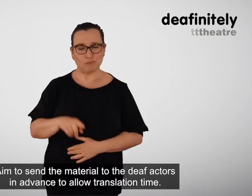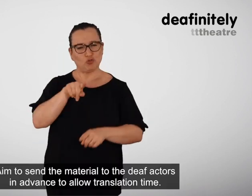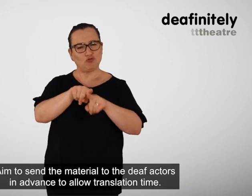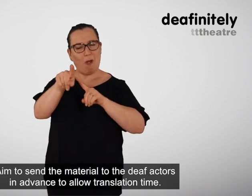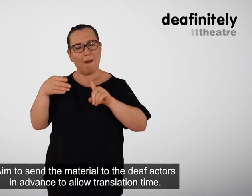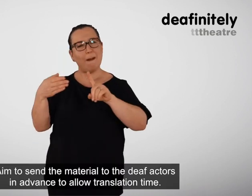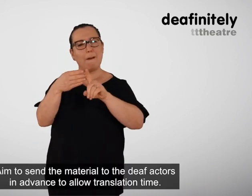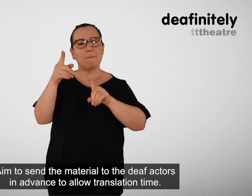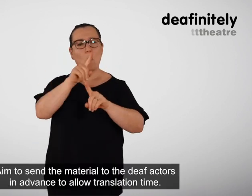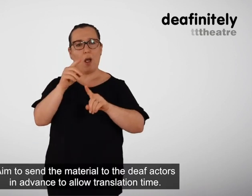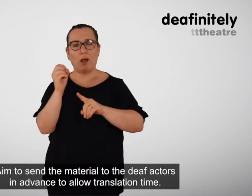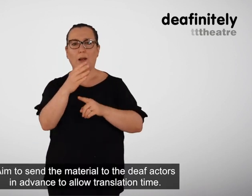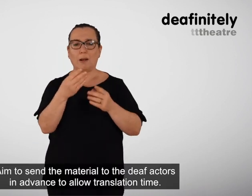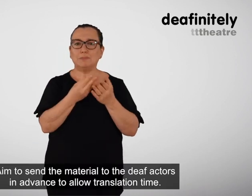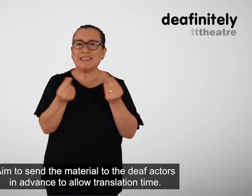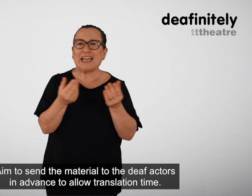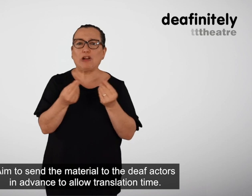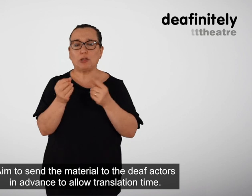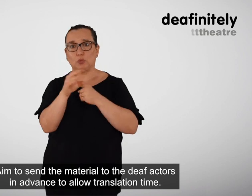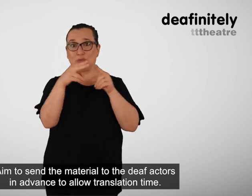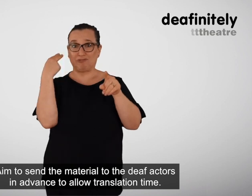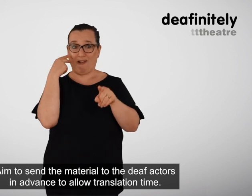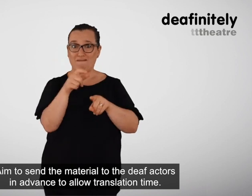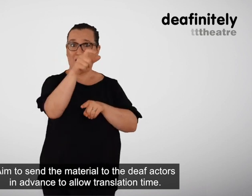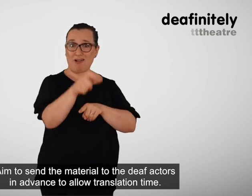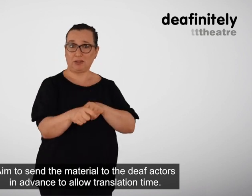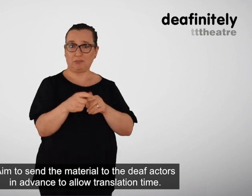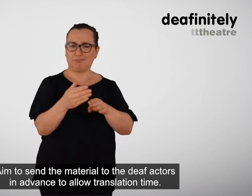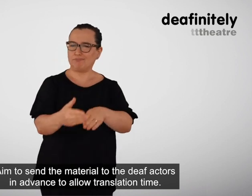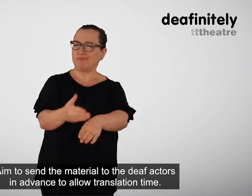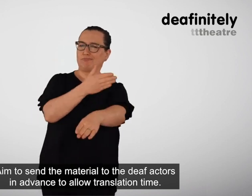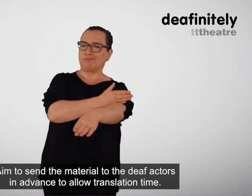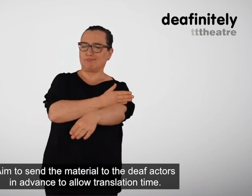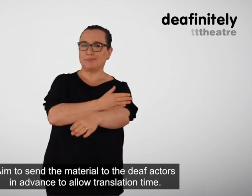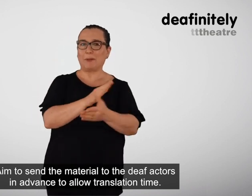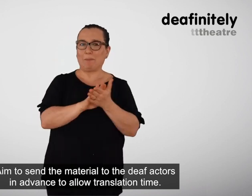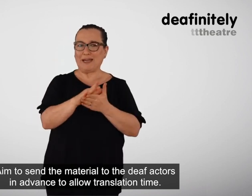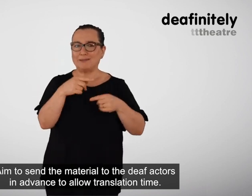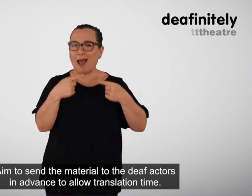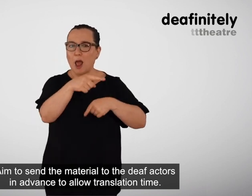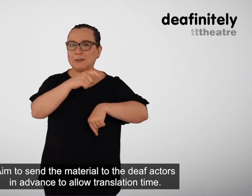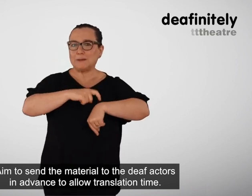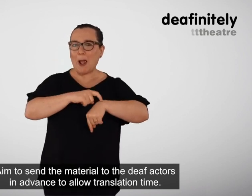Aim to send the material to the deaf actors in advance to allow translation time.